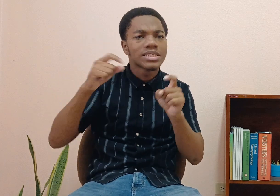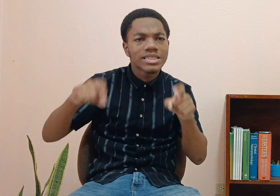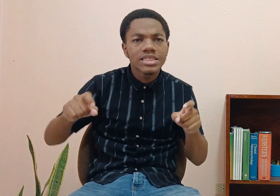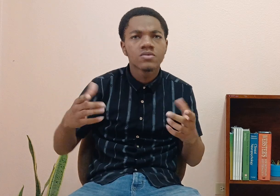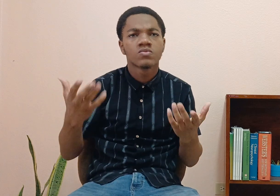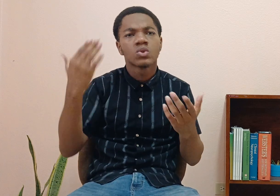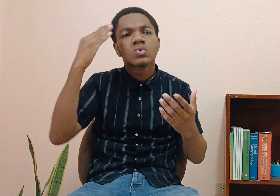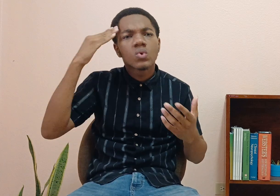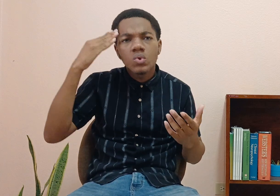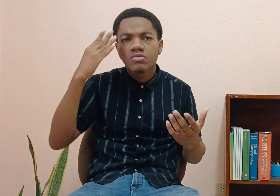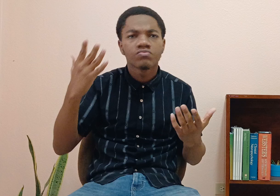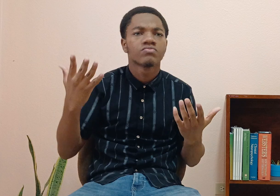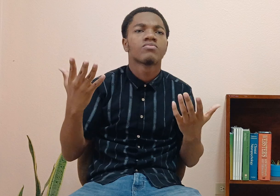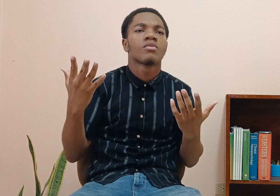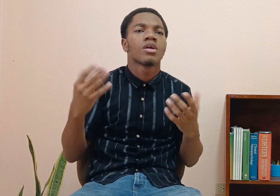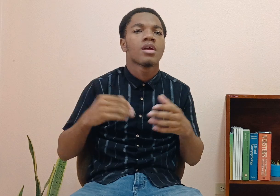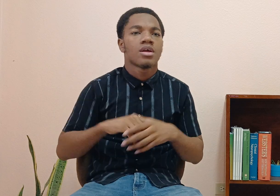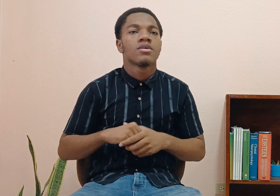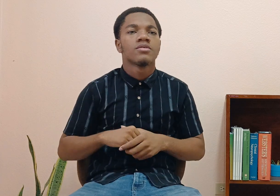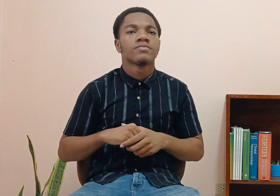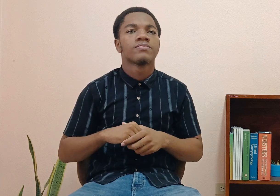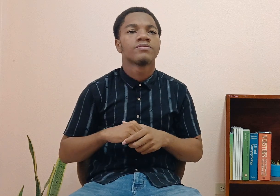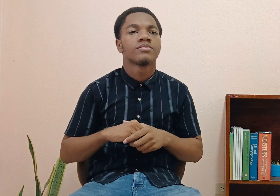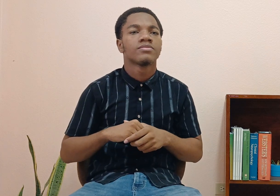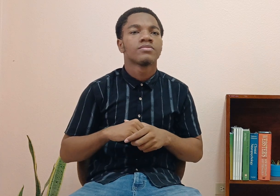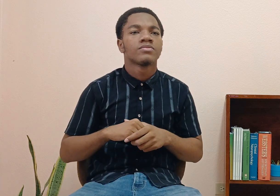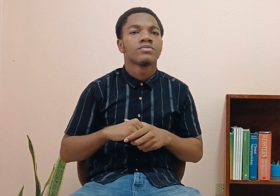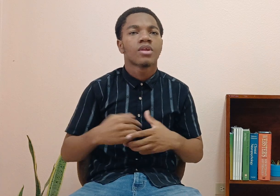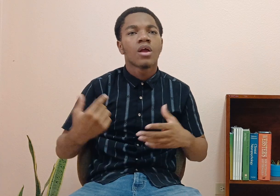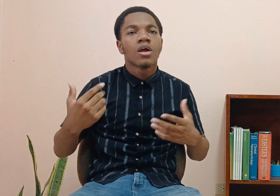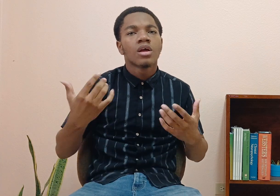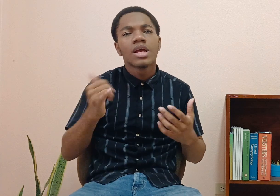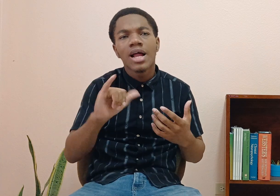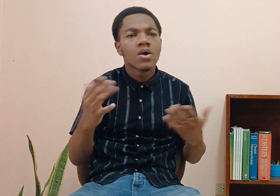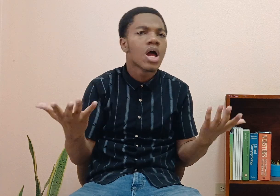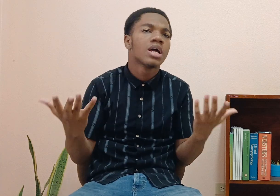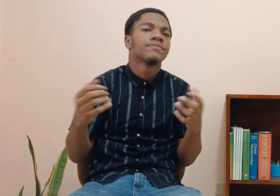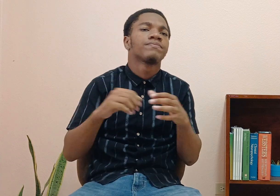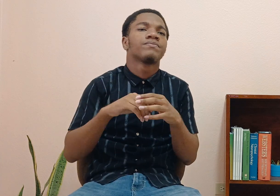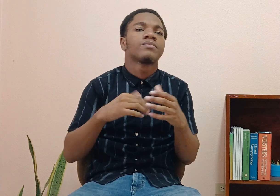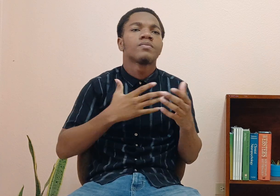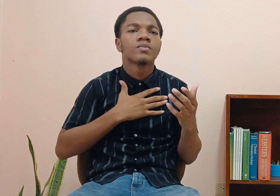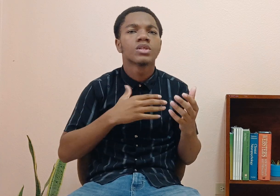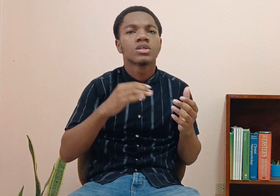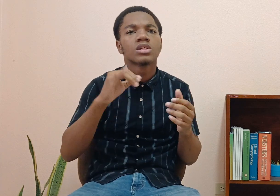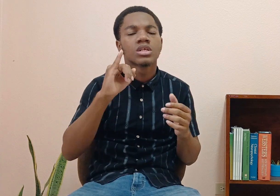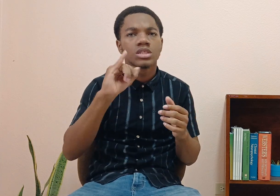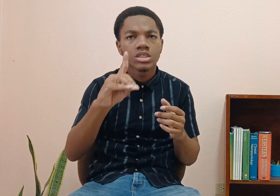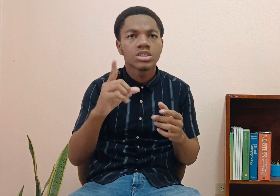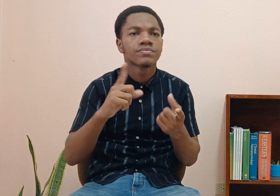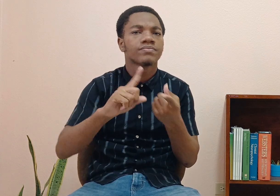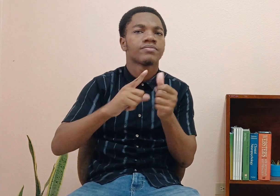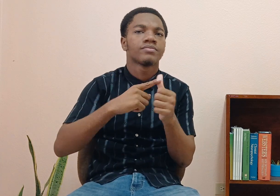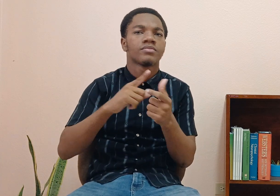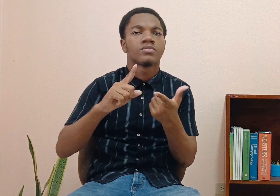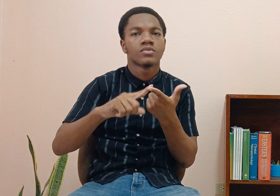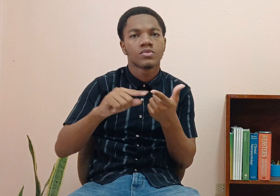My ID, my calculator, my ruler, my pens and